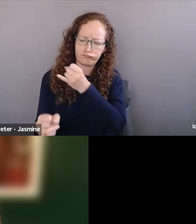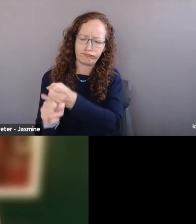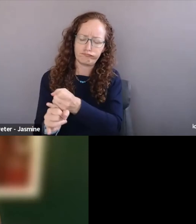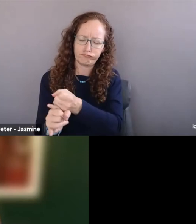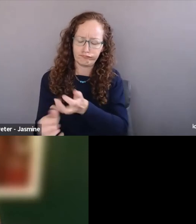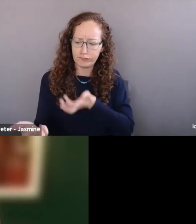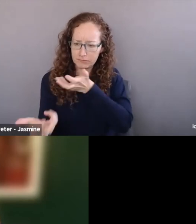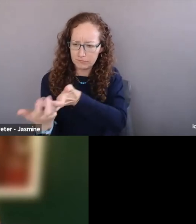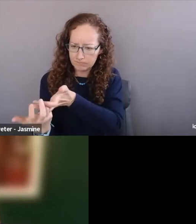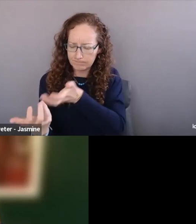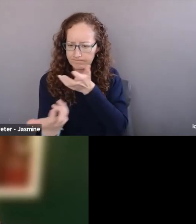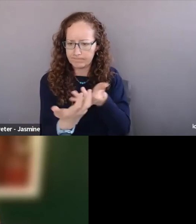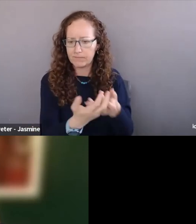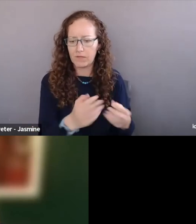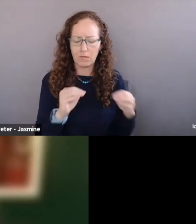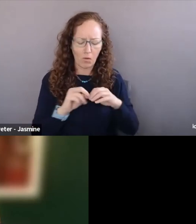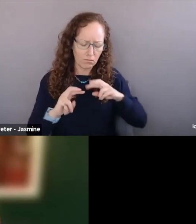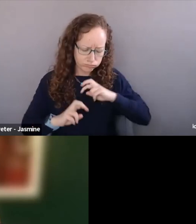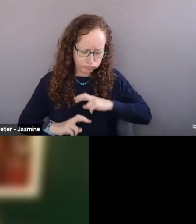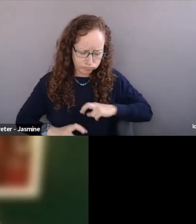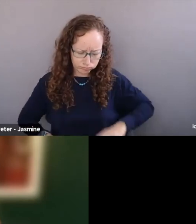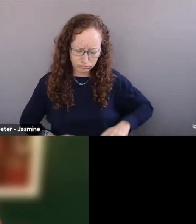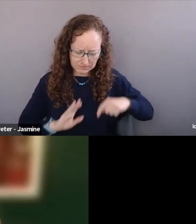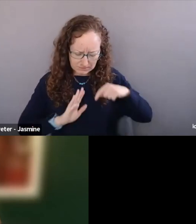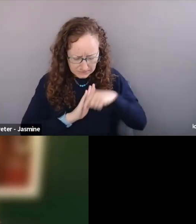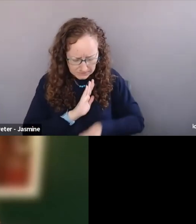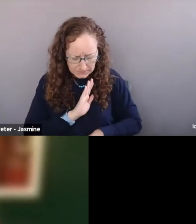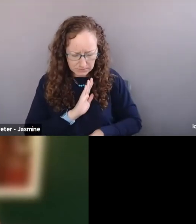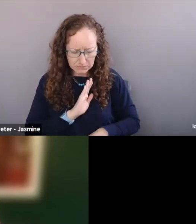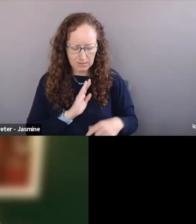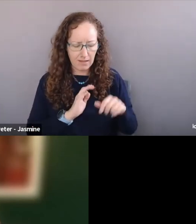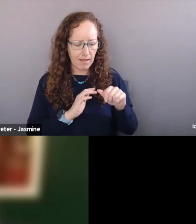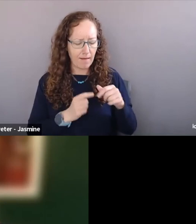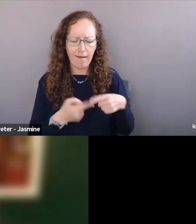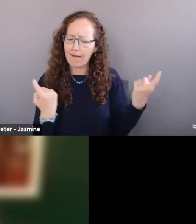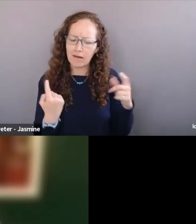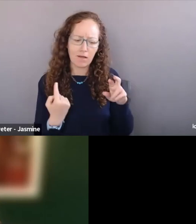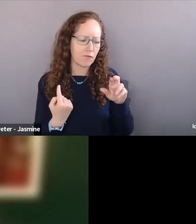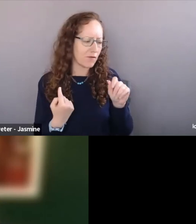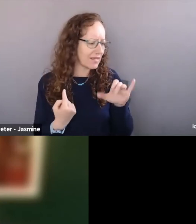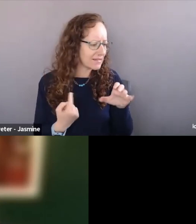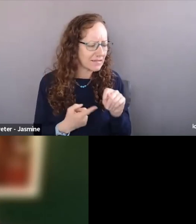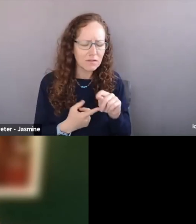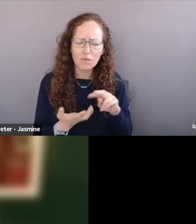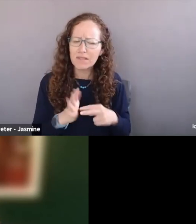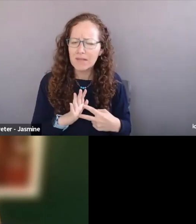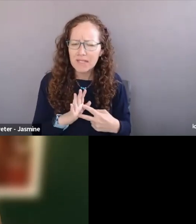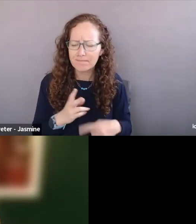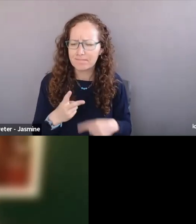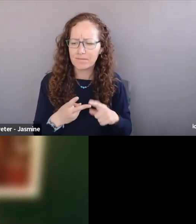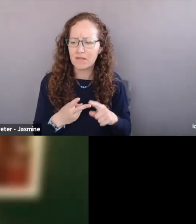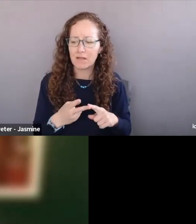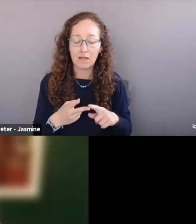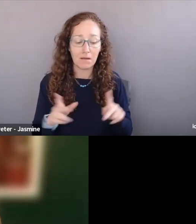more deeply what does it mean to be anti-racist? What does it mean to bring people together? Who should